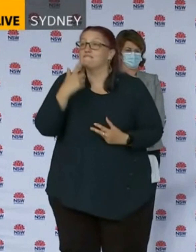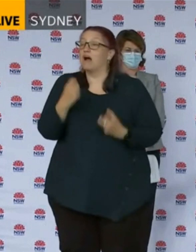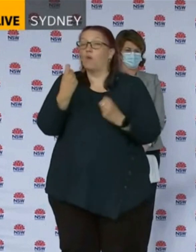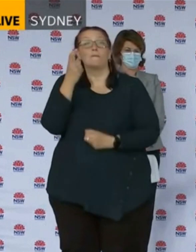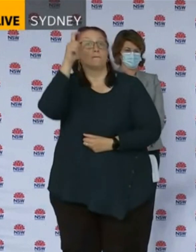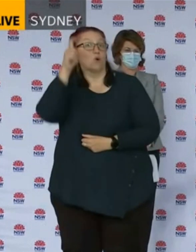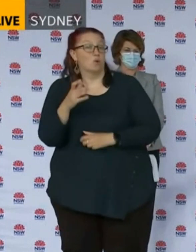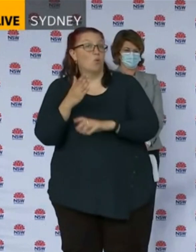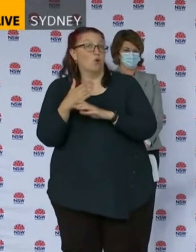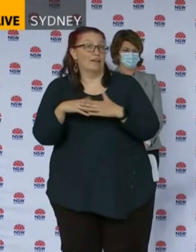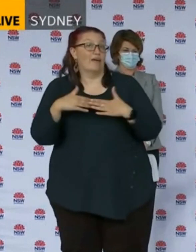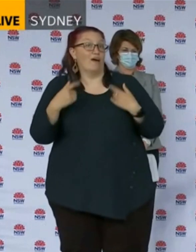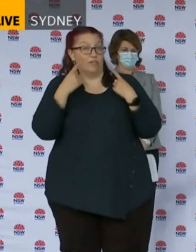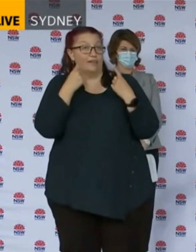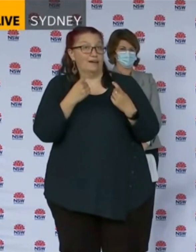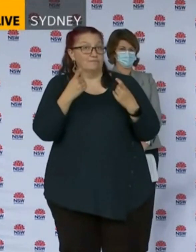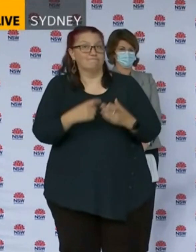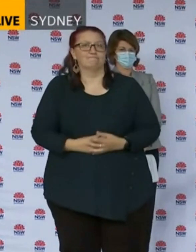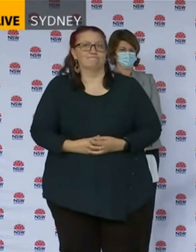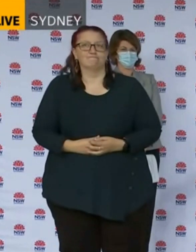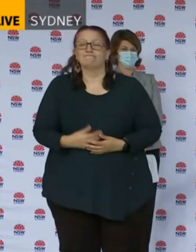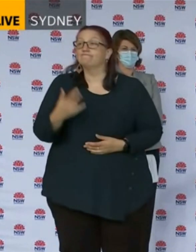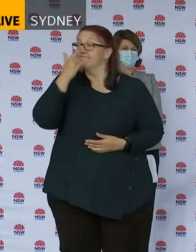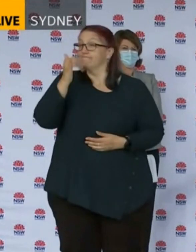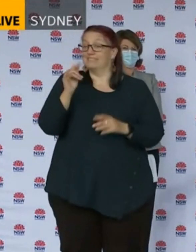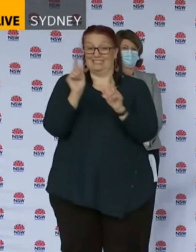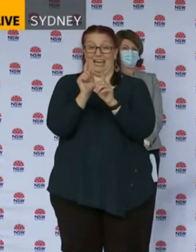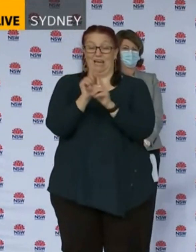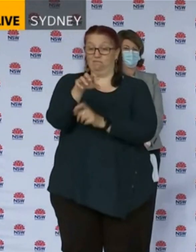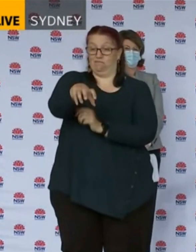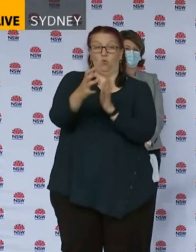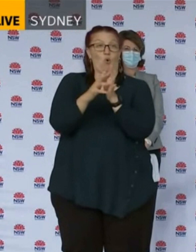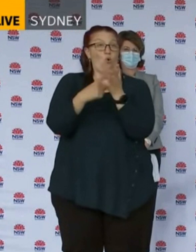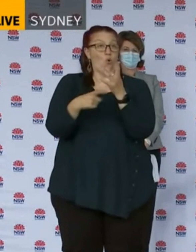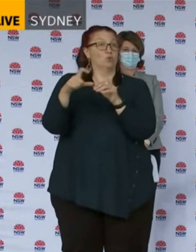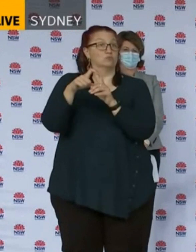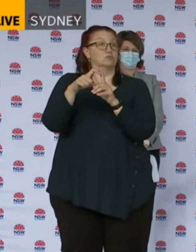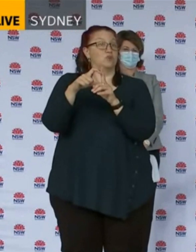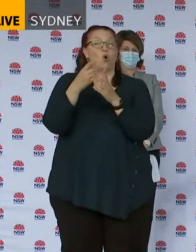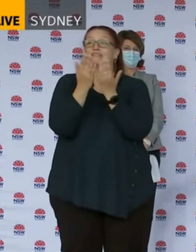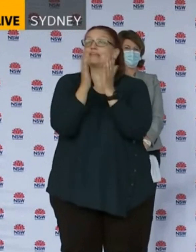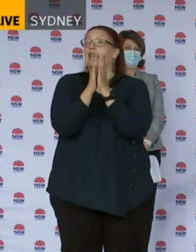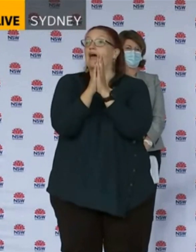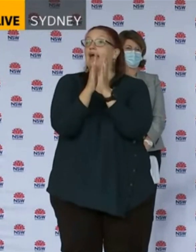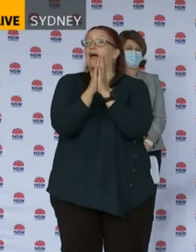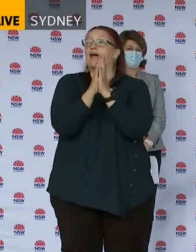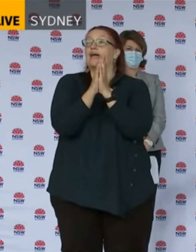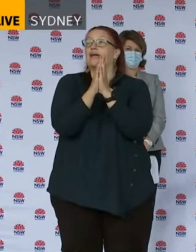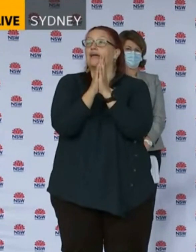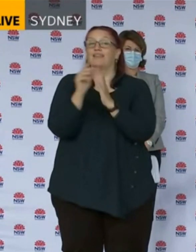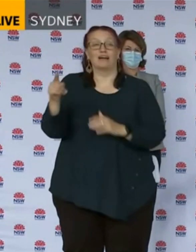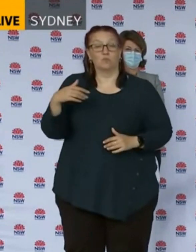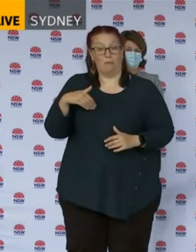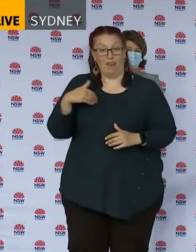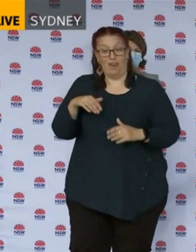worker who was present at the ward on the Sunday when she was close to completing